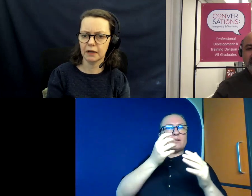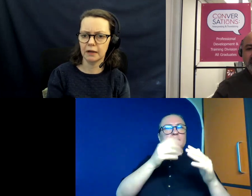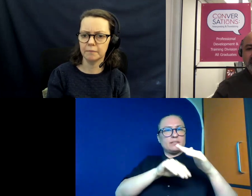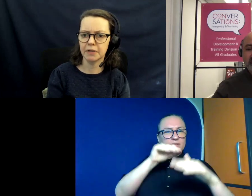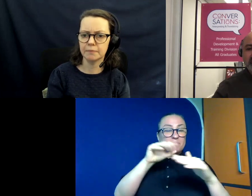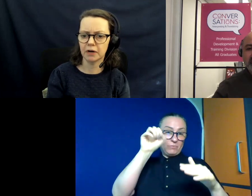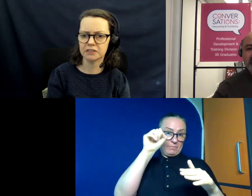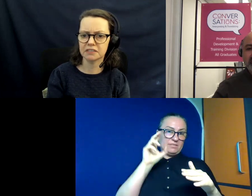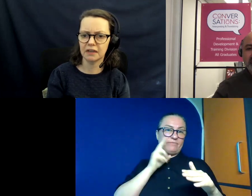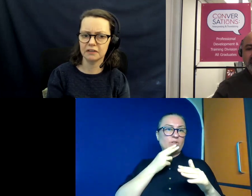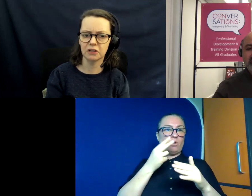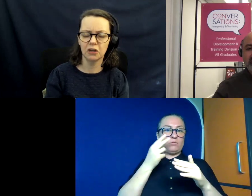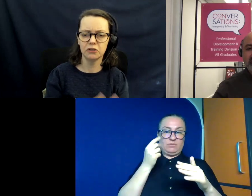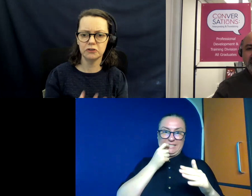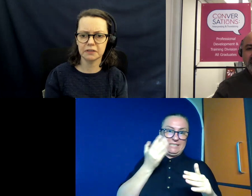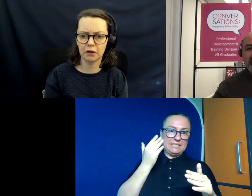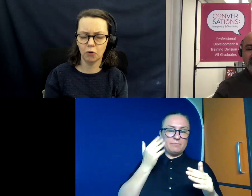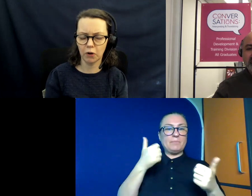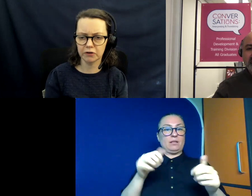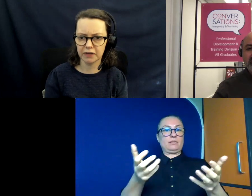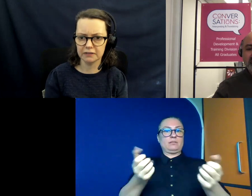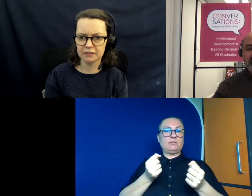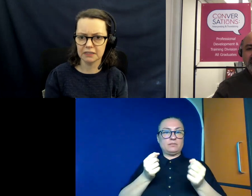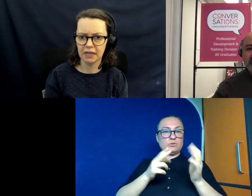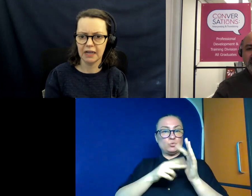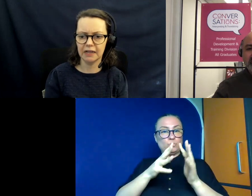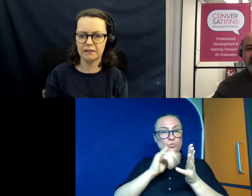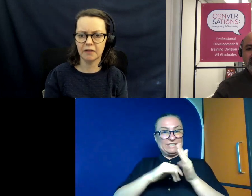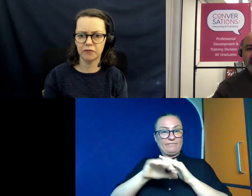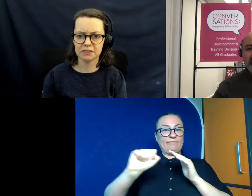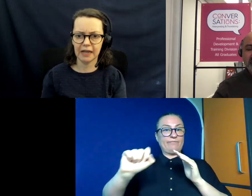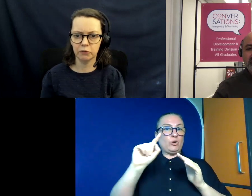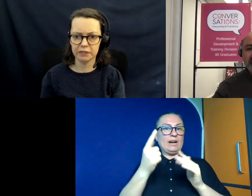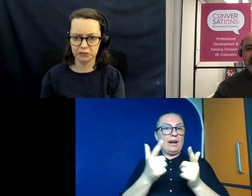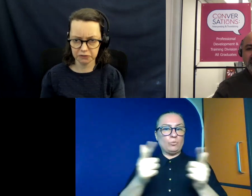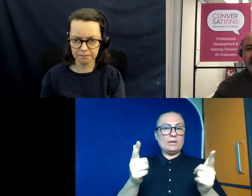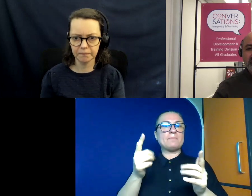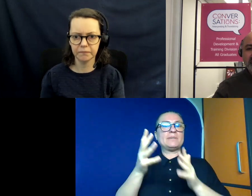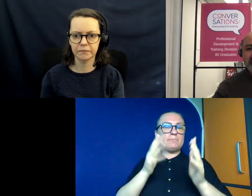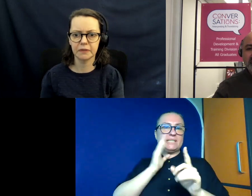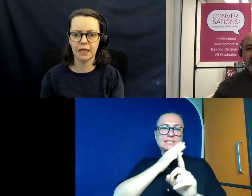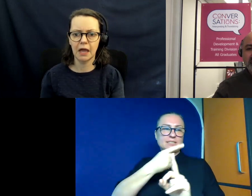helping people understand news or world events in their first language.